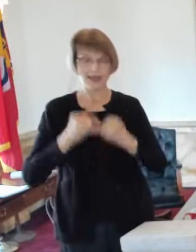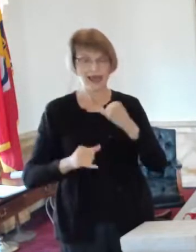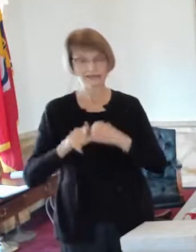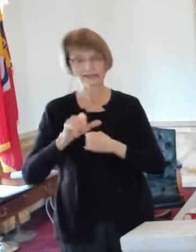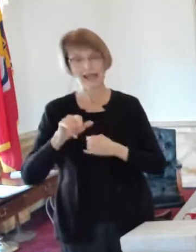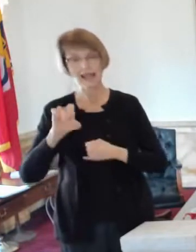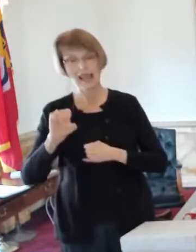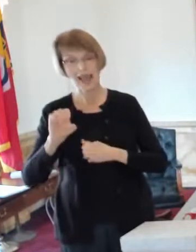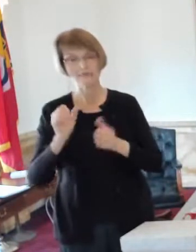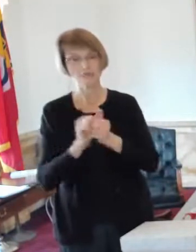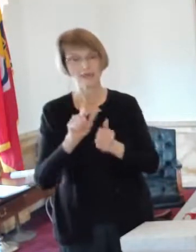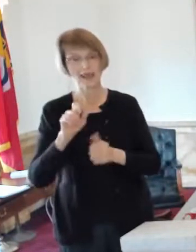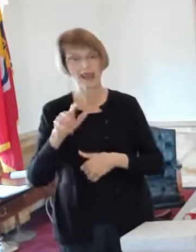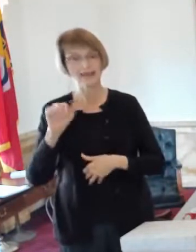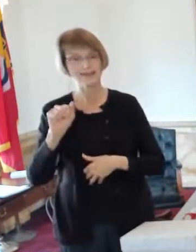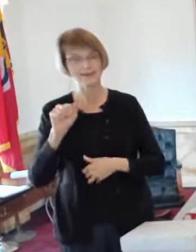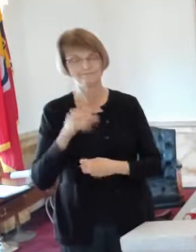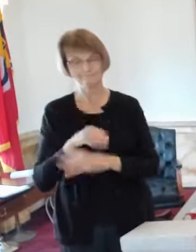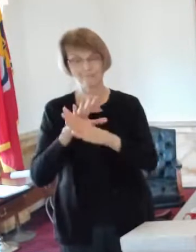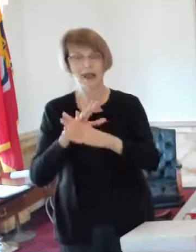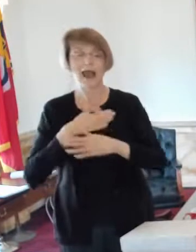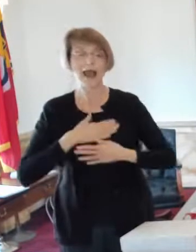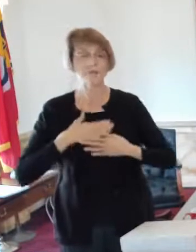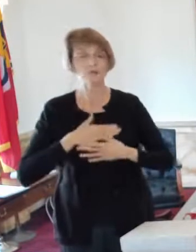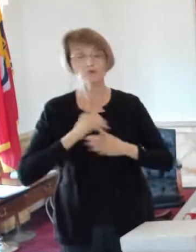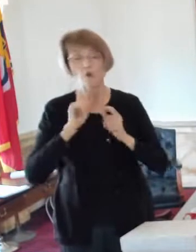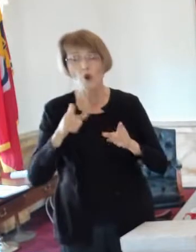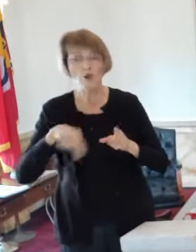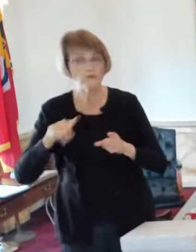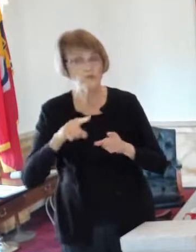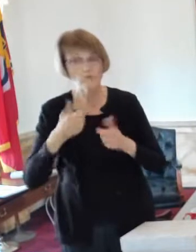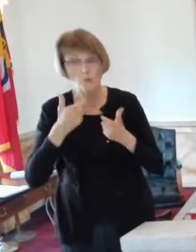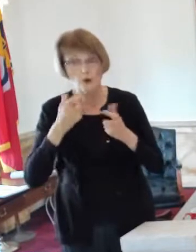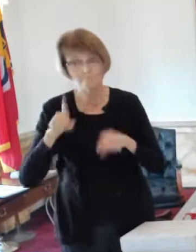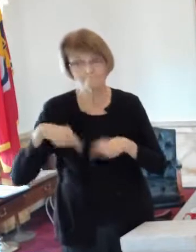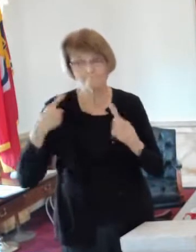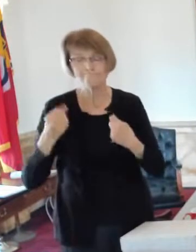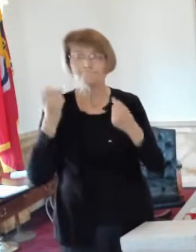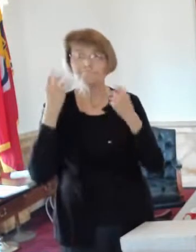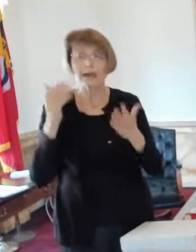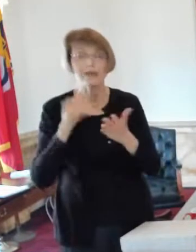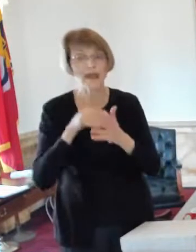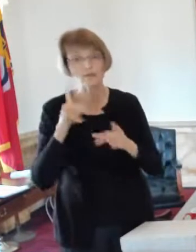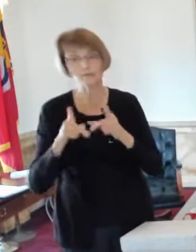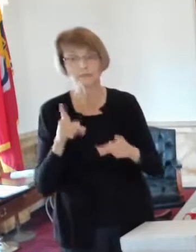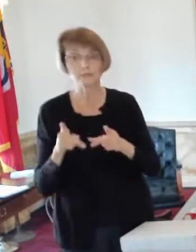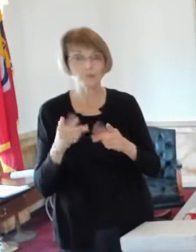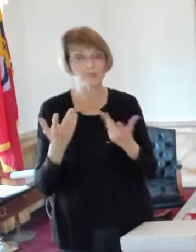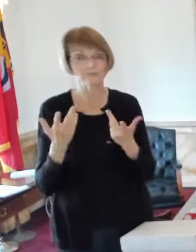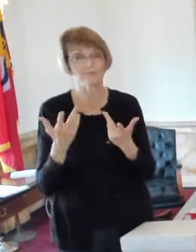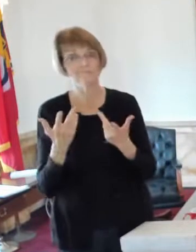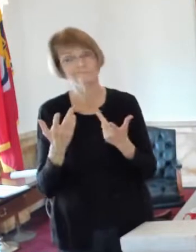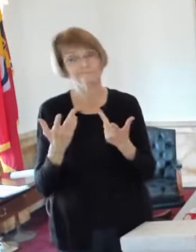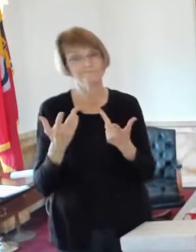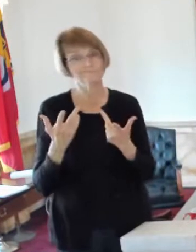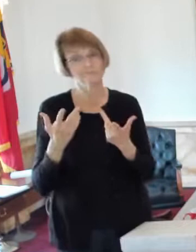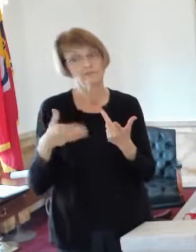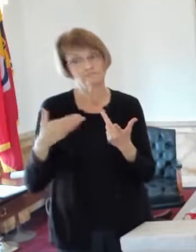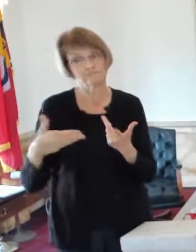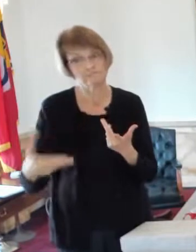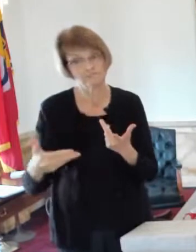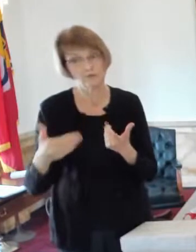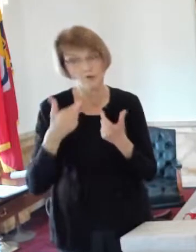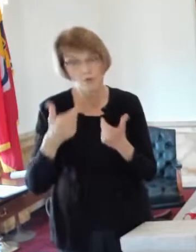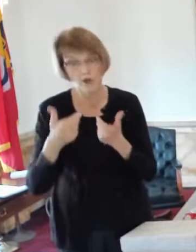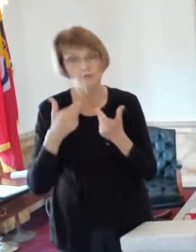Lyda, and I appreciate everybody who's watched. There have been thousands of people watching some days or watching over a period of time